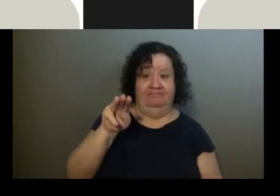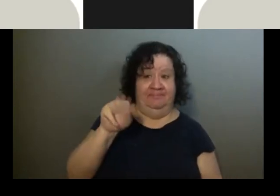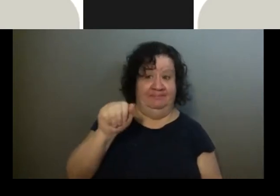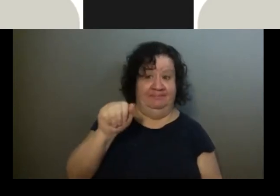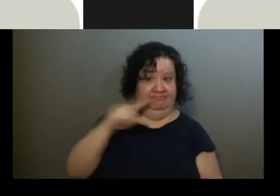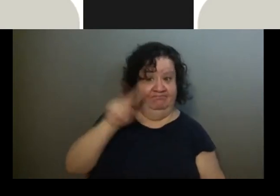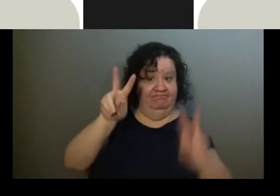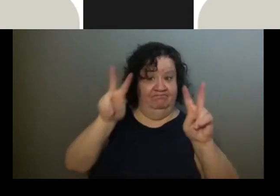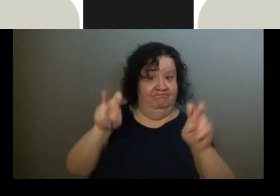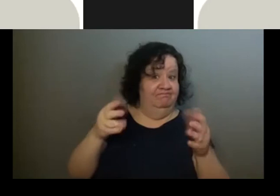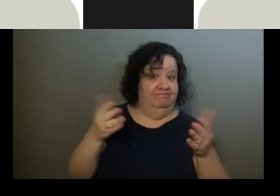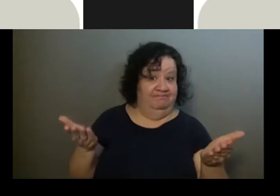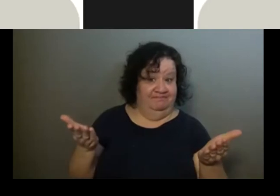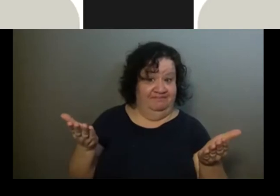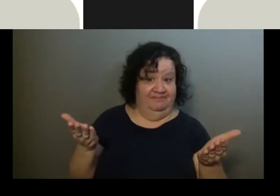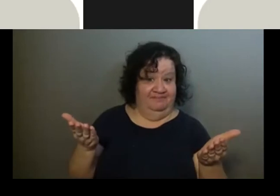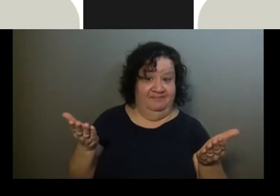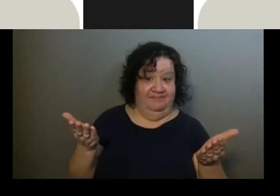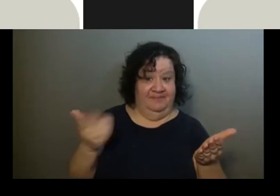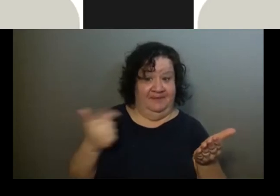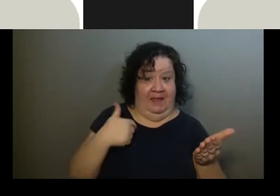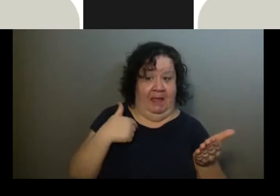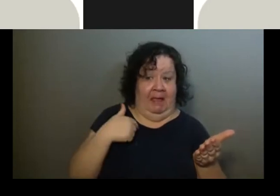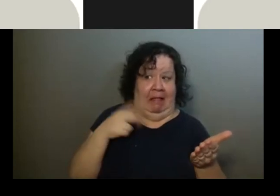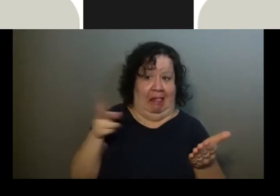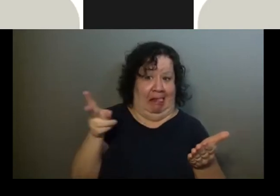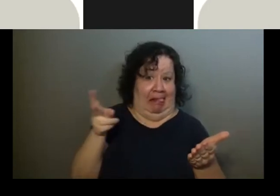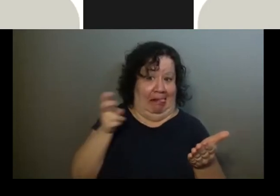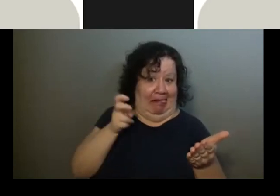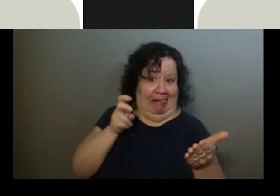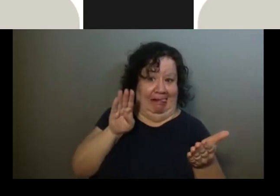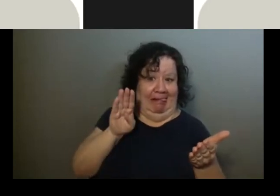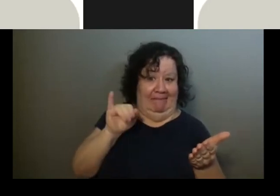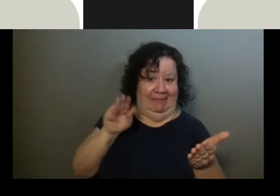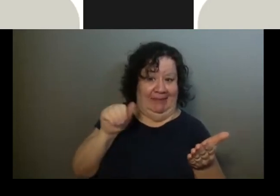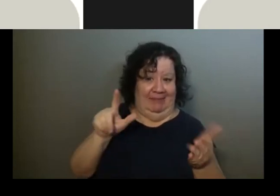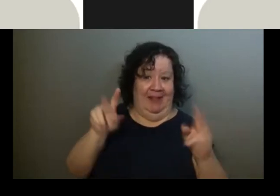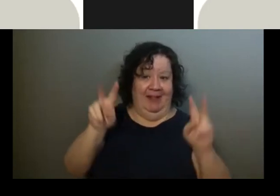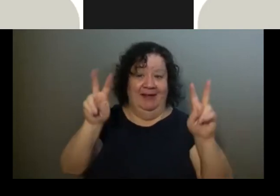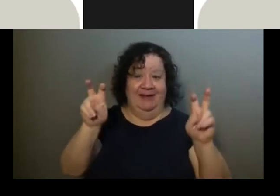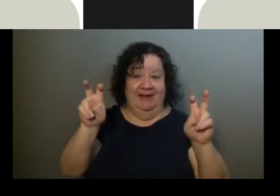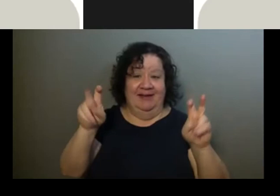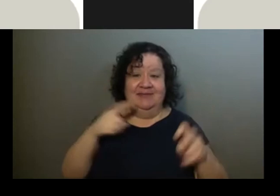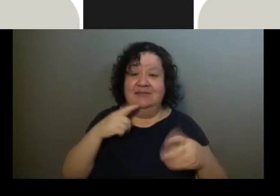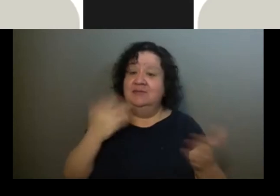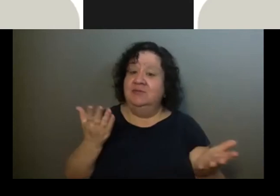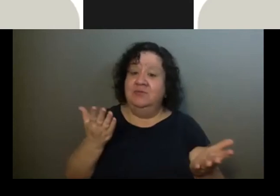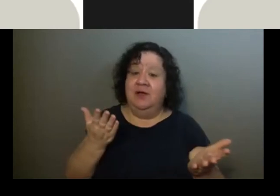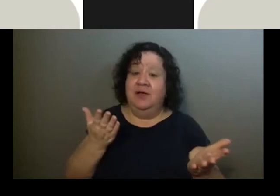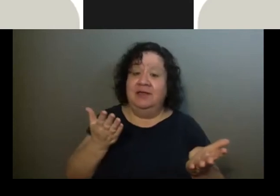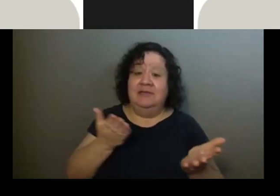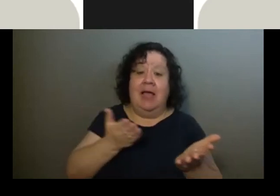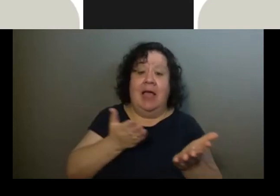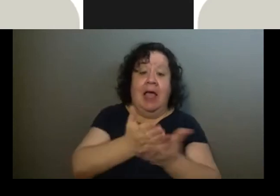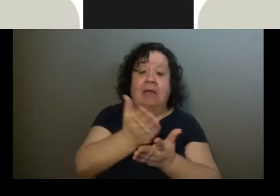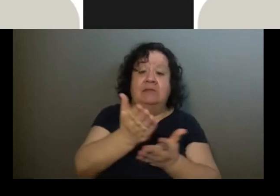don't mind. The accessibility paradox, you know, very interesting. So access due to affordability, access due